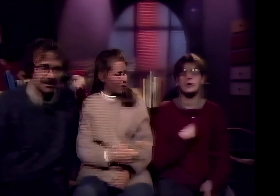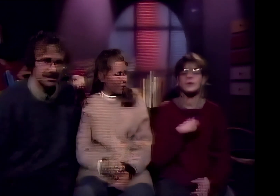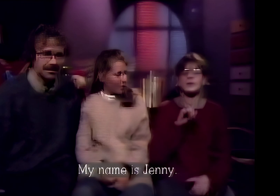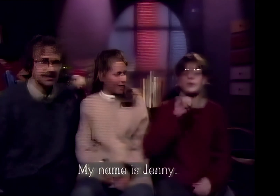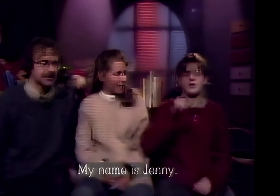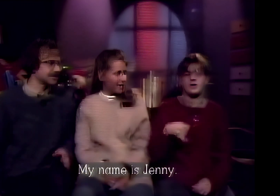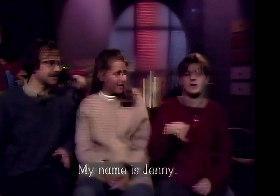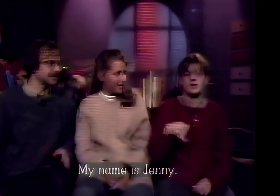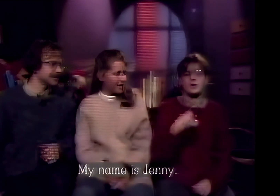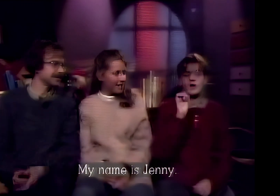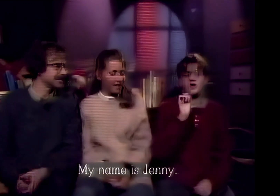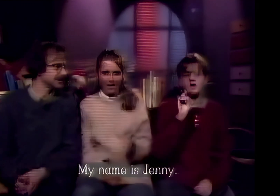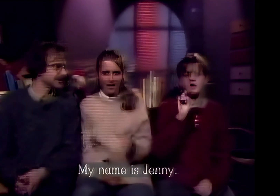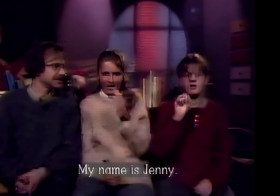My name is Jenny.